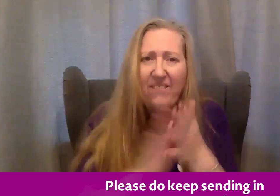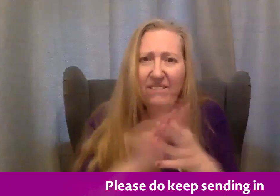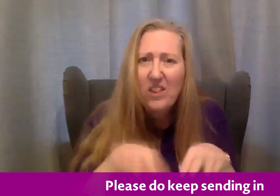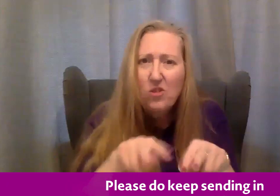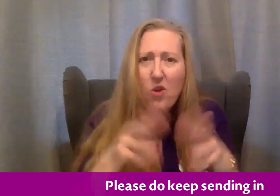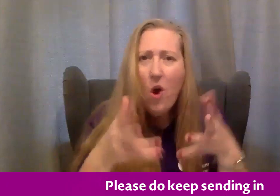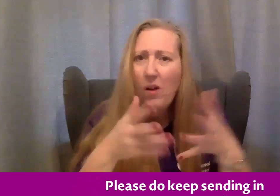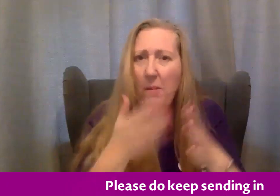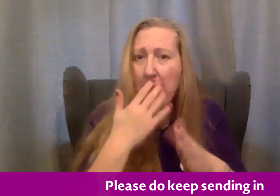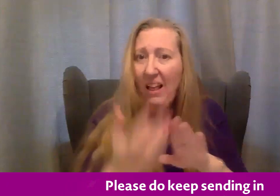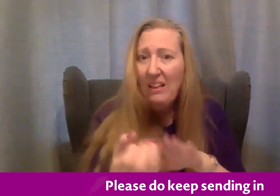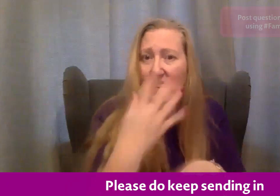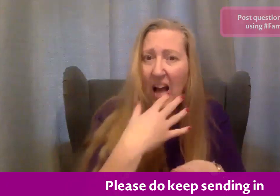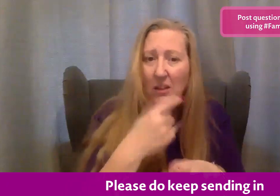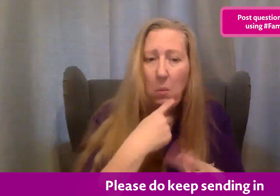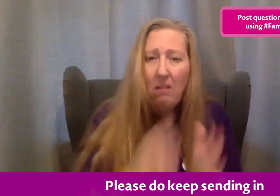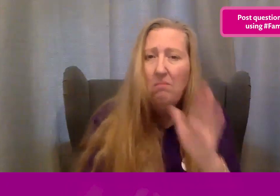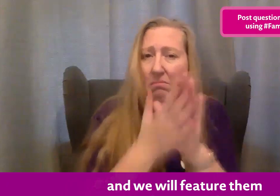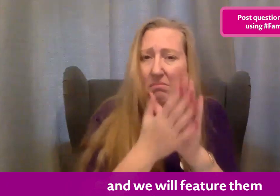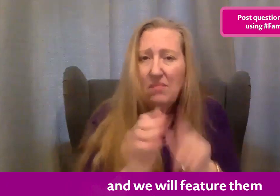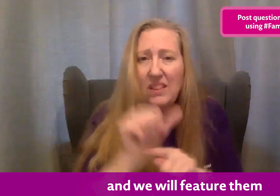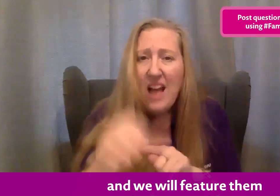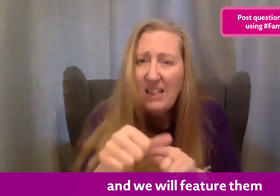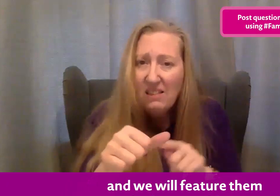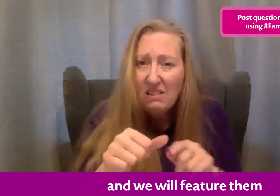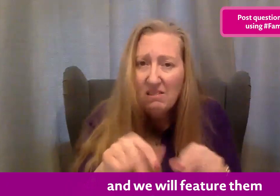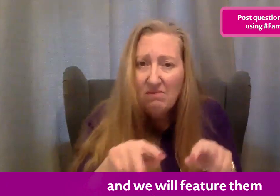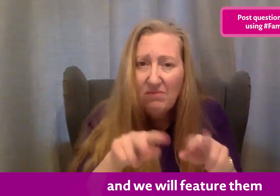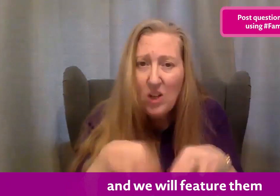Please do keep sending in your practice videos and we'll feature them in the next video.